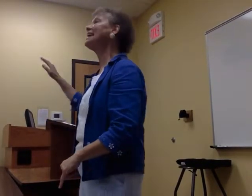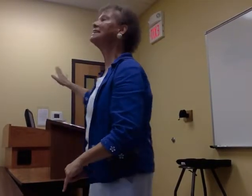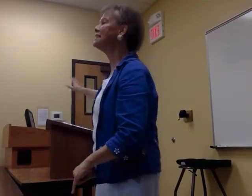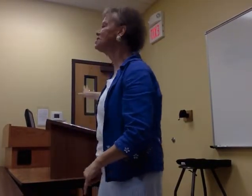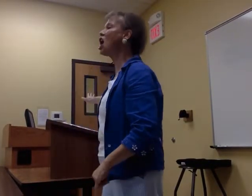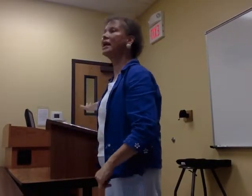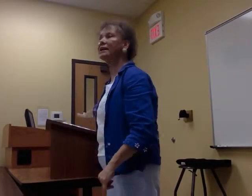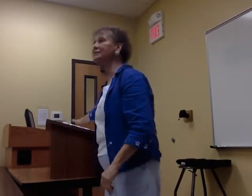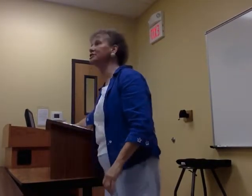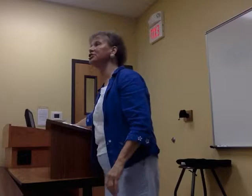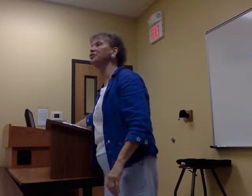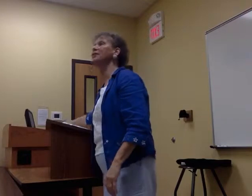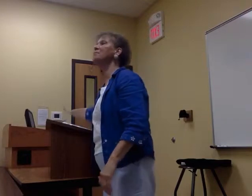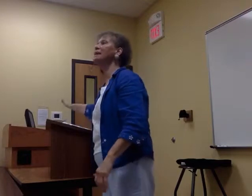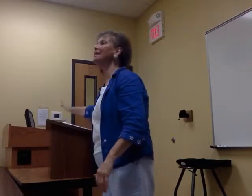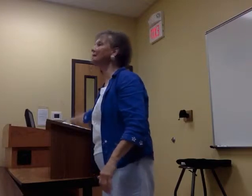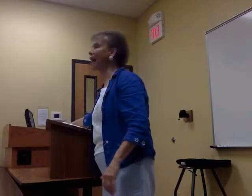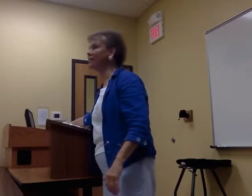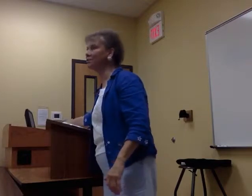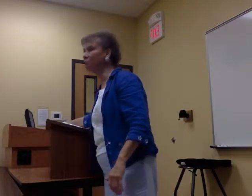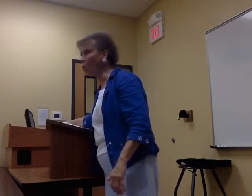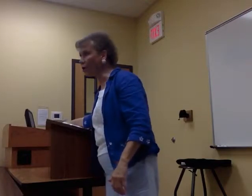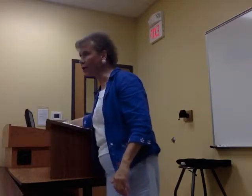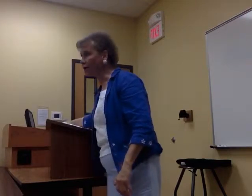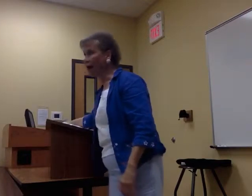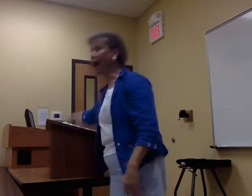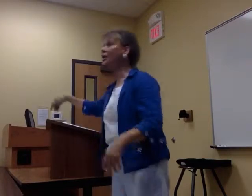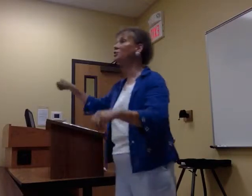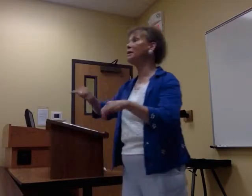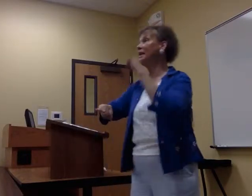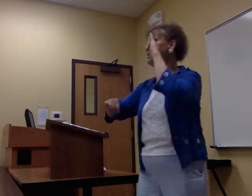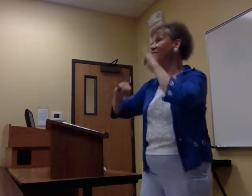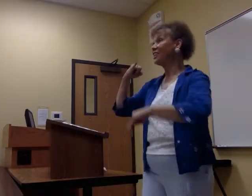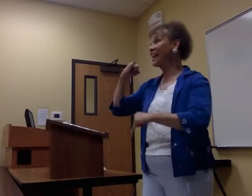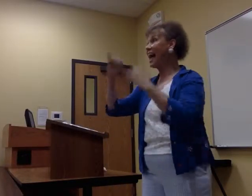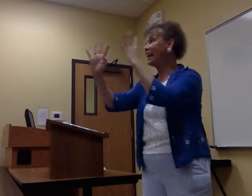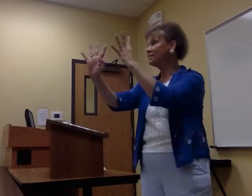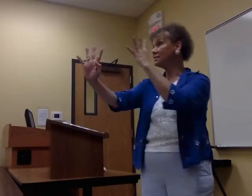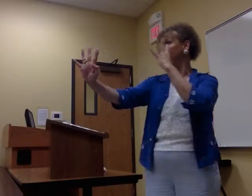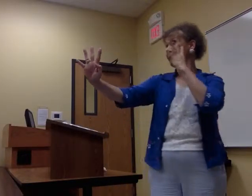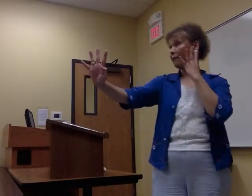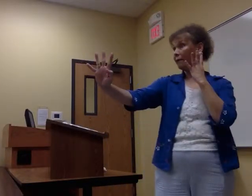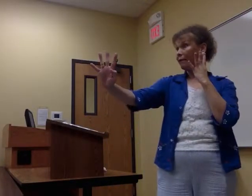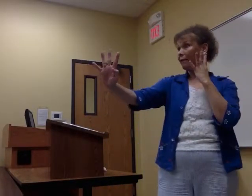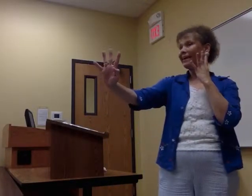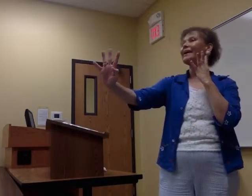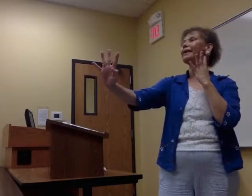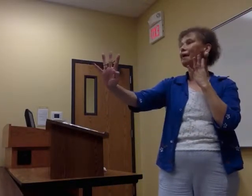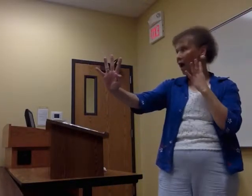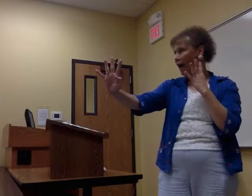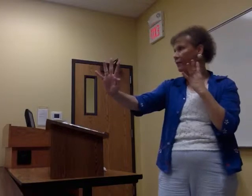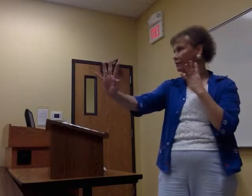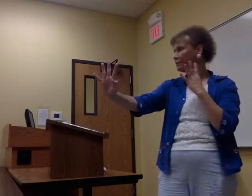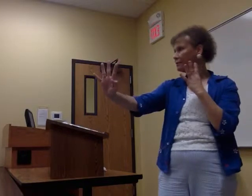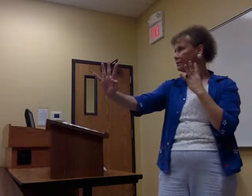mean last born. I could be the last in line. All right? I could be,